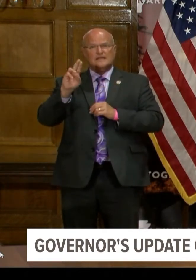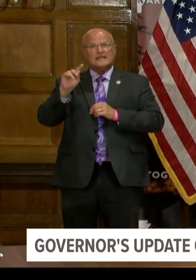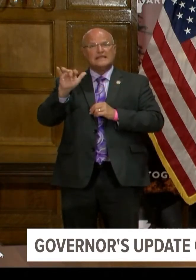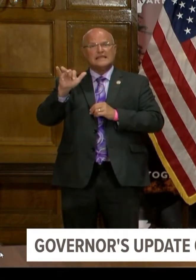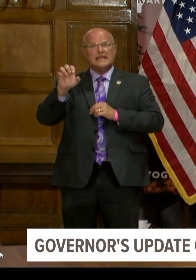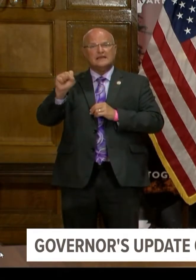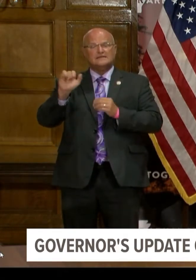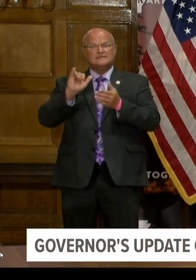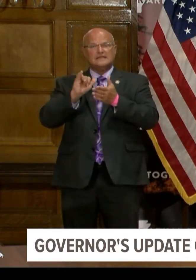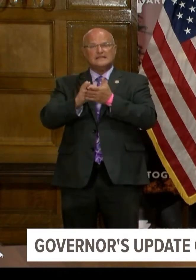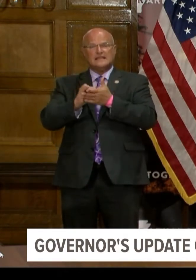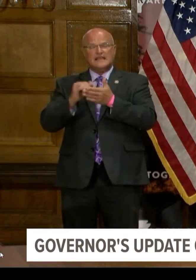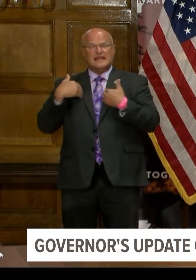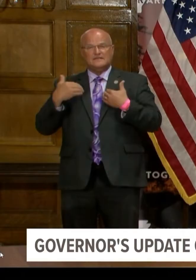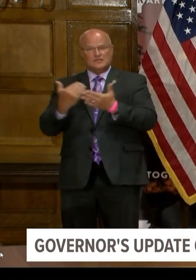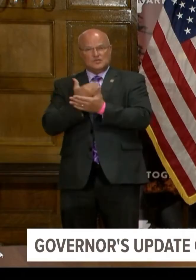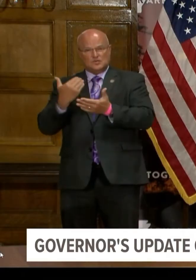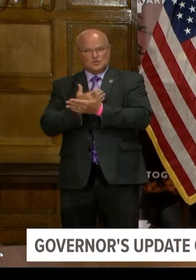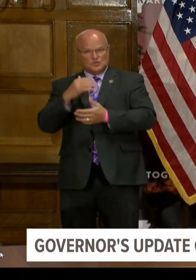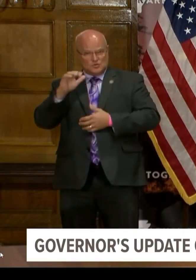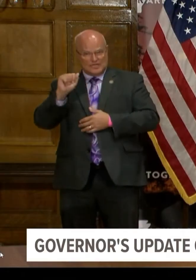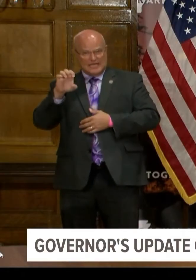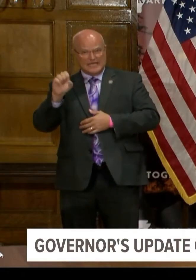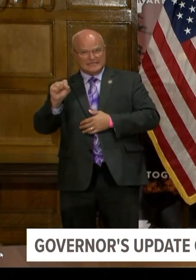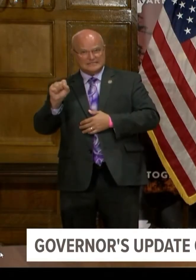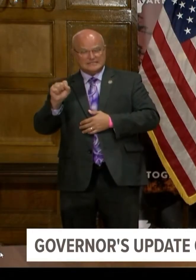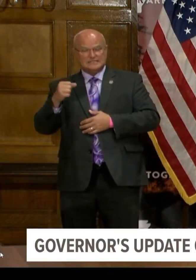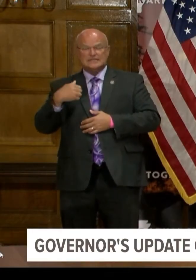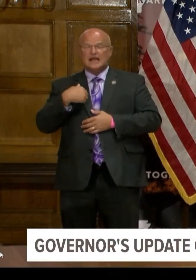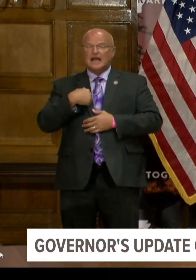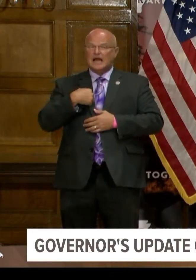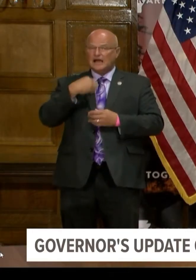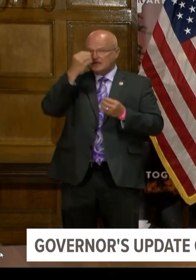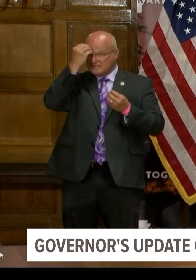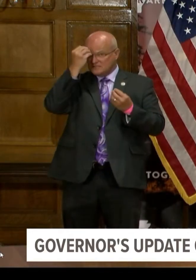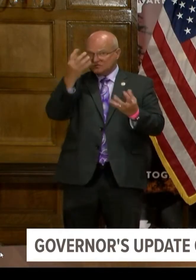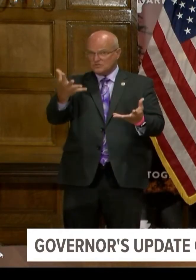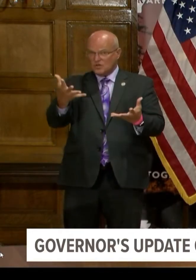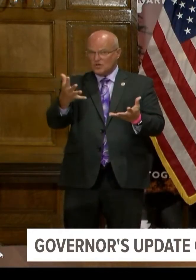those new cases that we have. I would add that of the